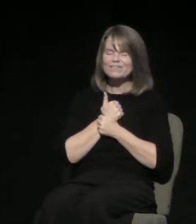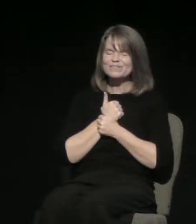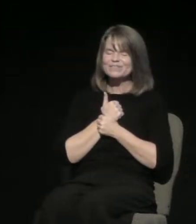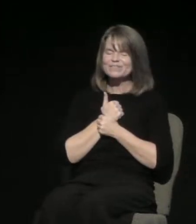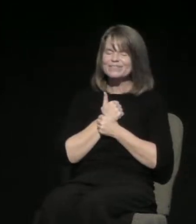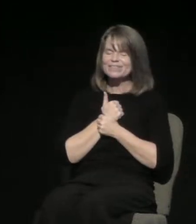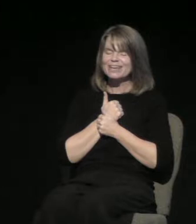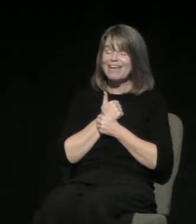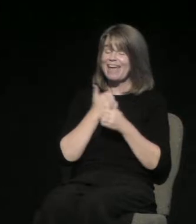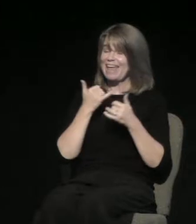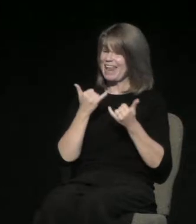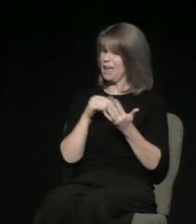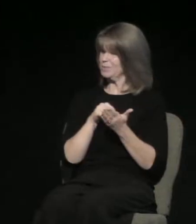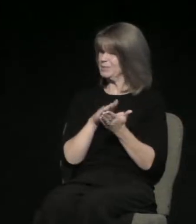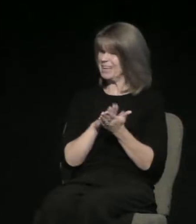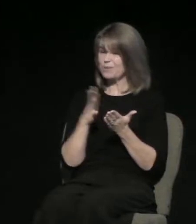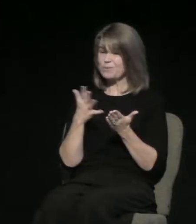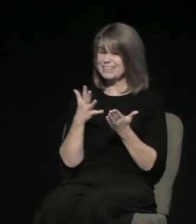That He Now Says This